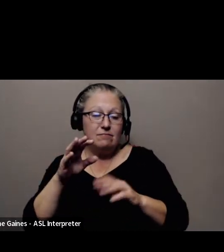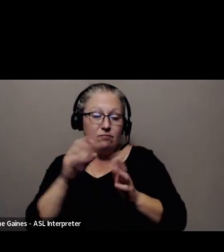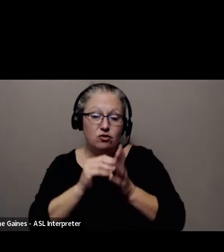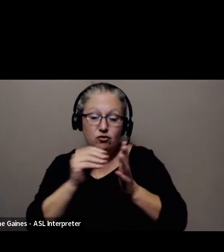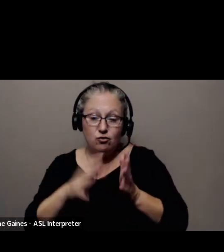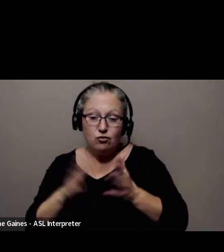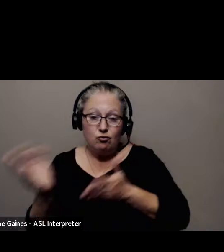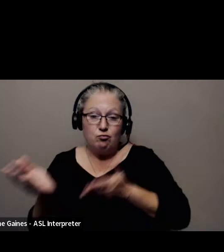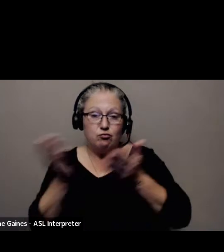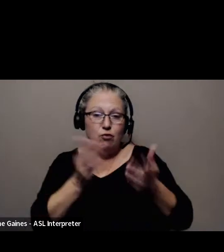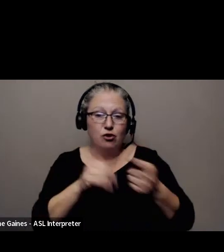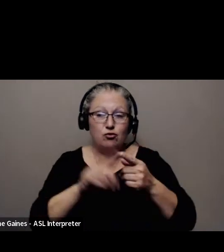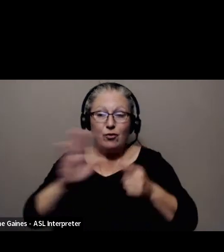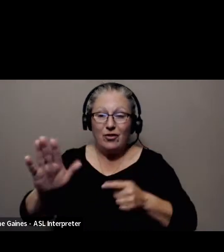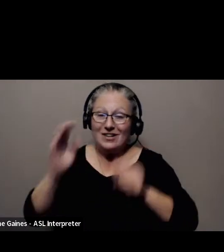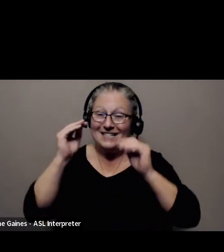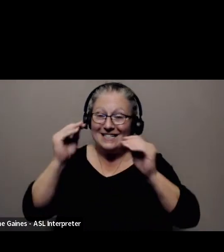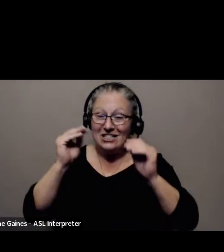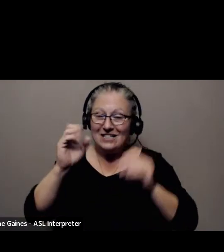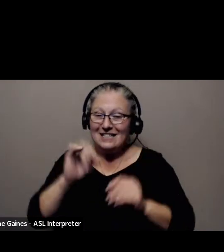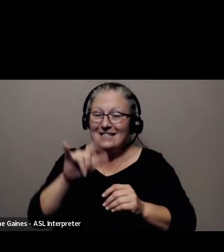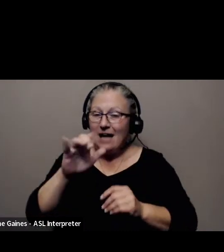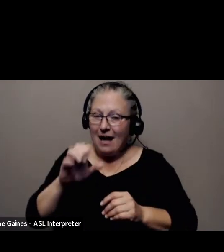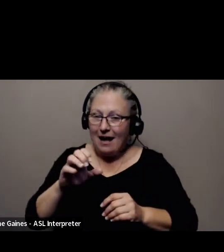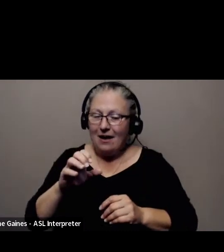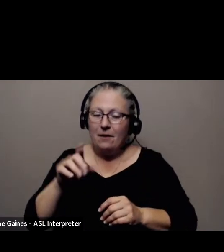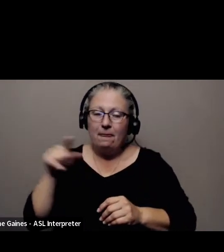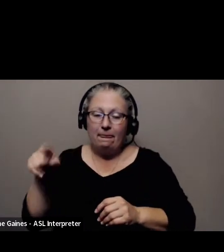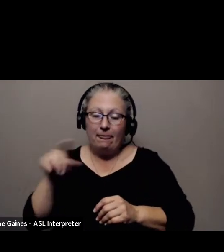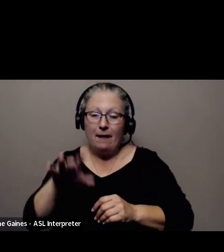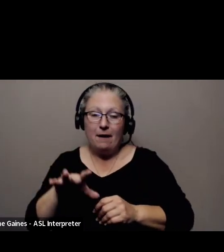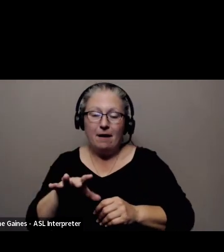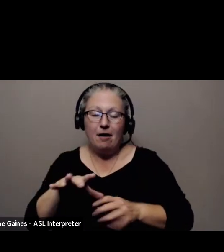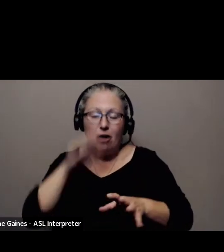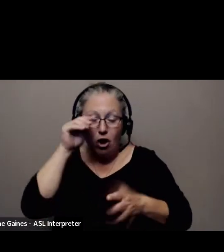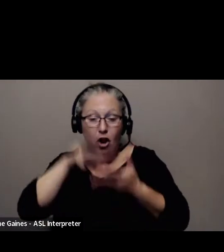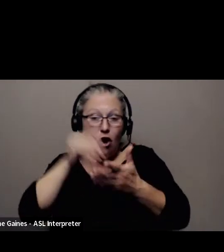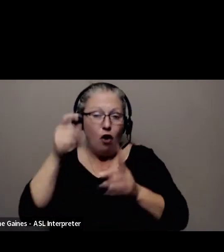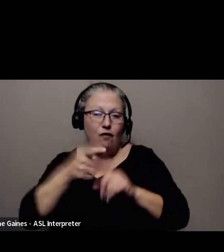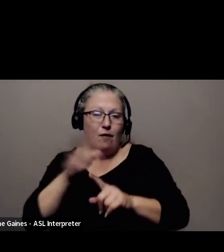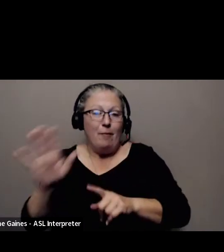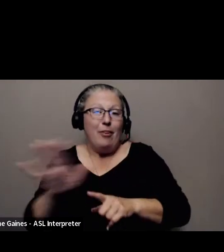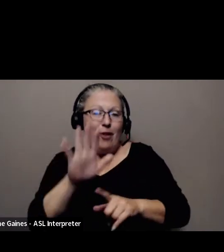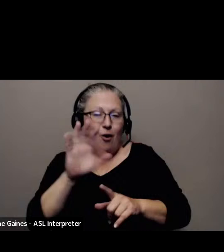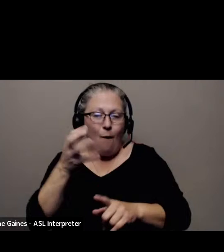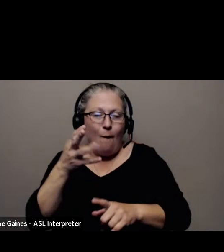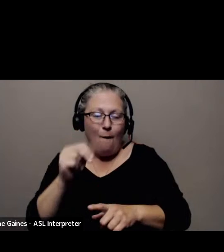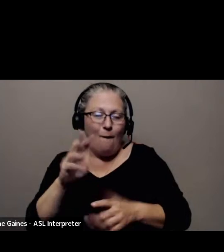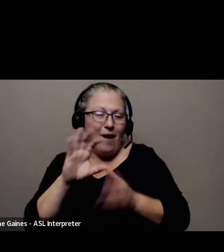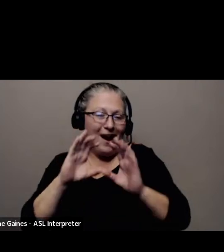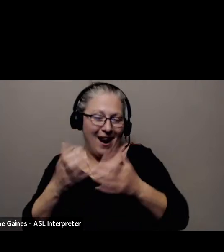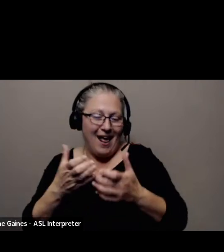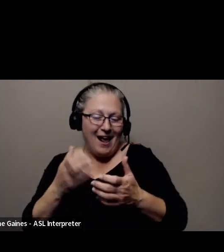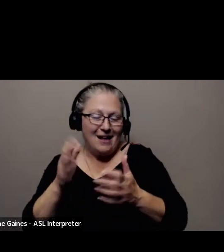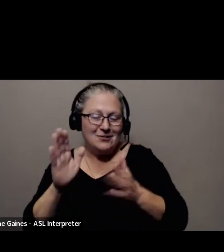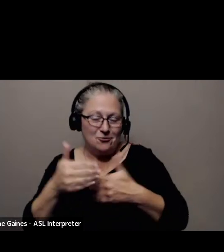into their teaching style. And I know that they have picked that up and learned that from their own classroom